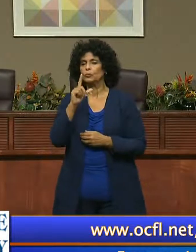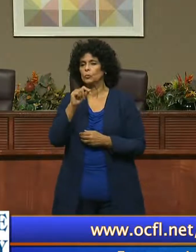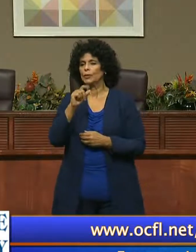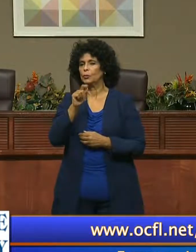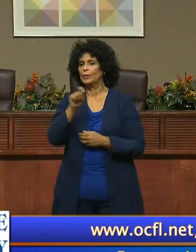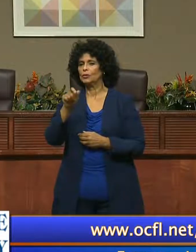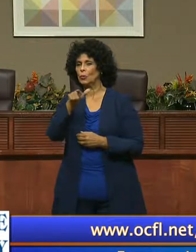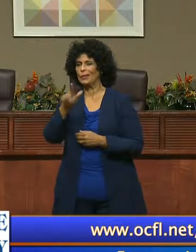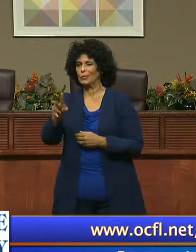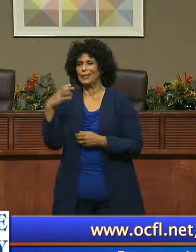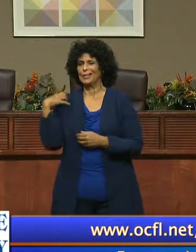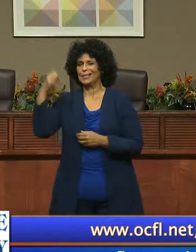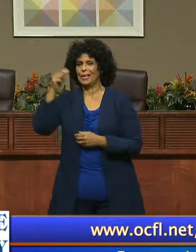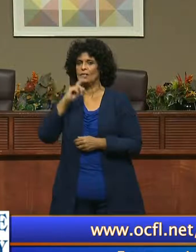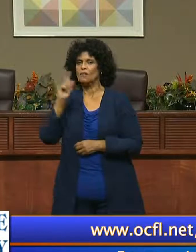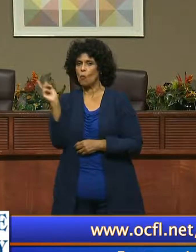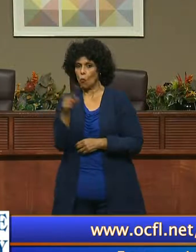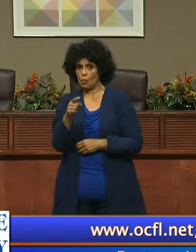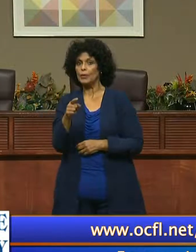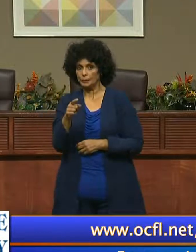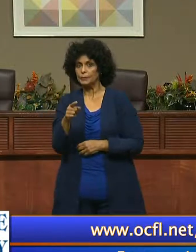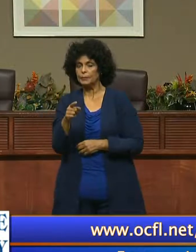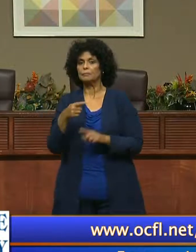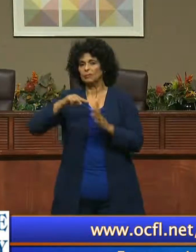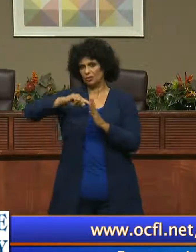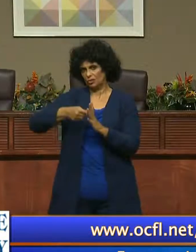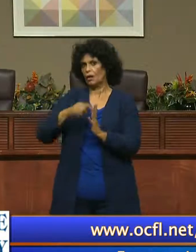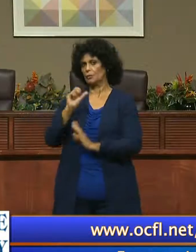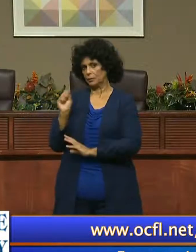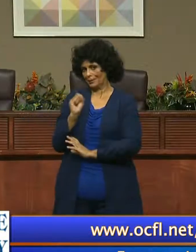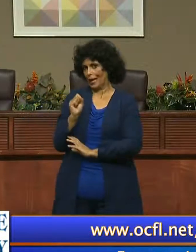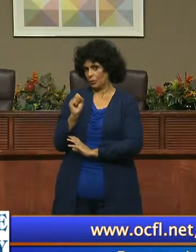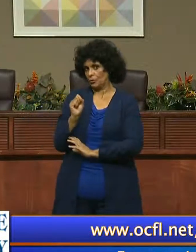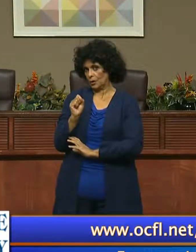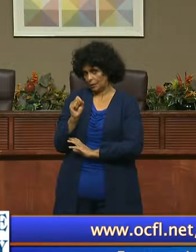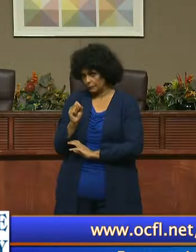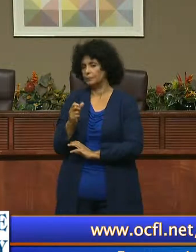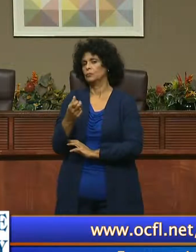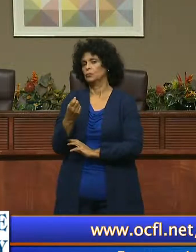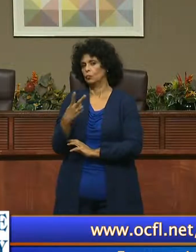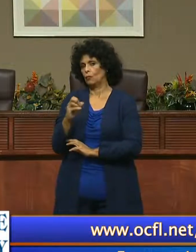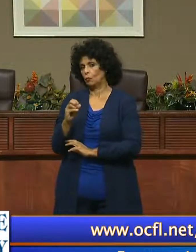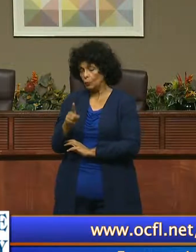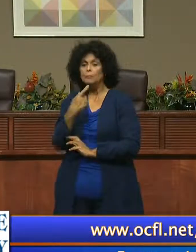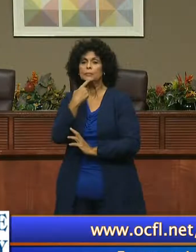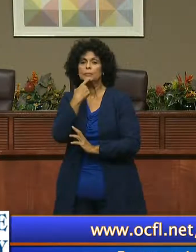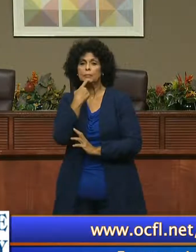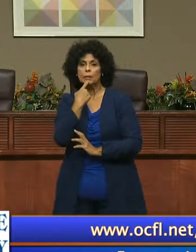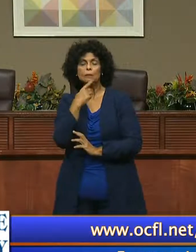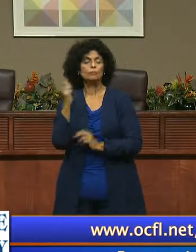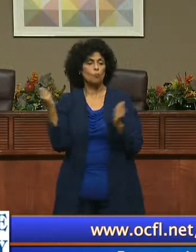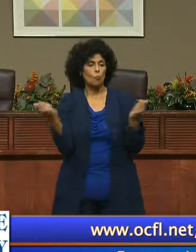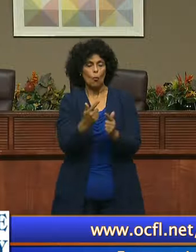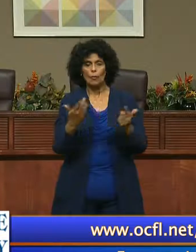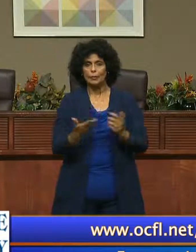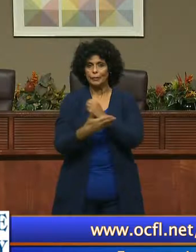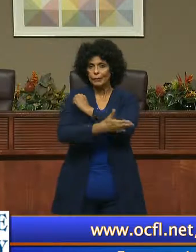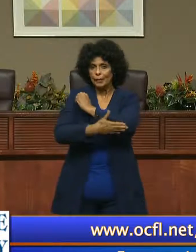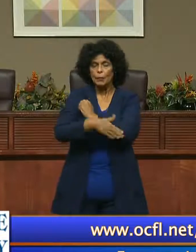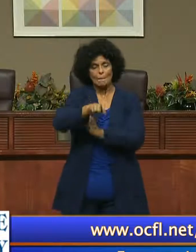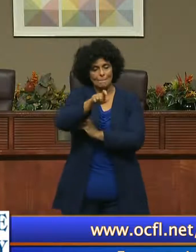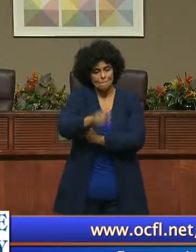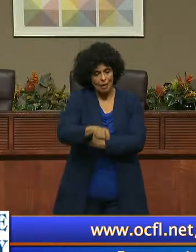2020-23 went into effect, requiring every person working, living, visiting, or doing business in Orange County to wear a face mask consistent